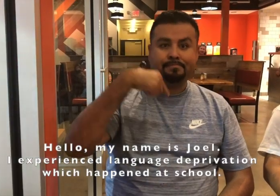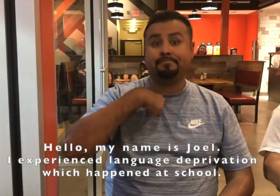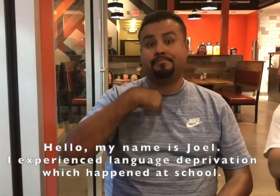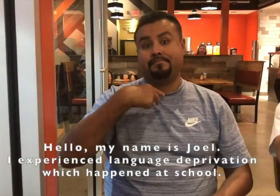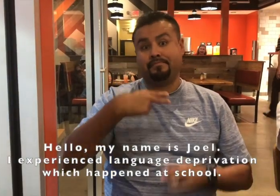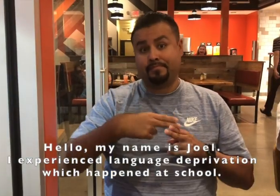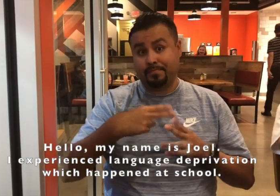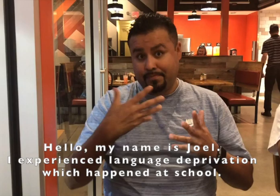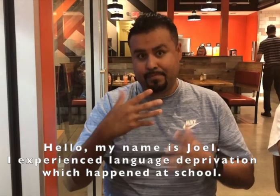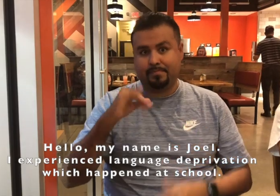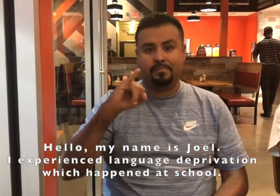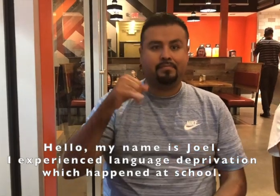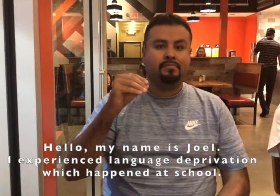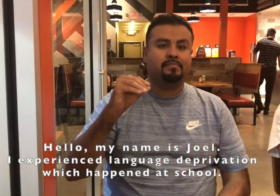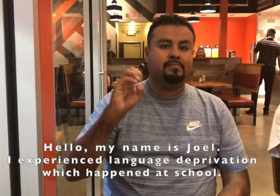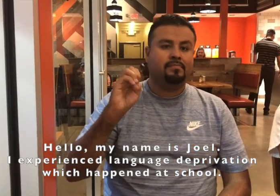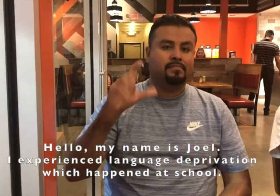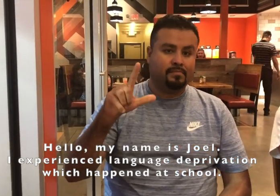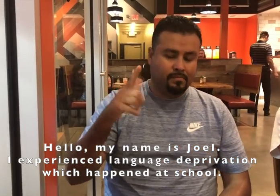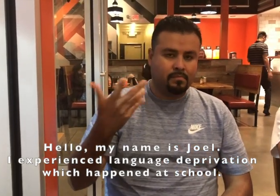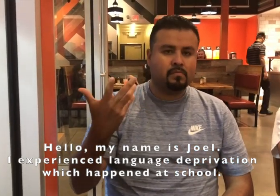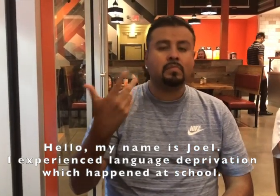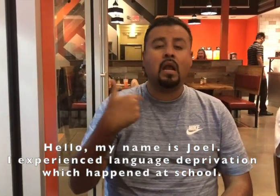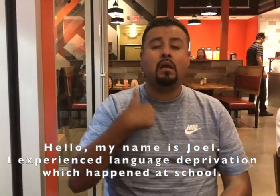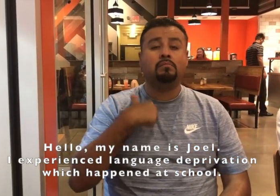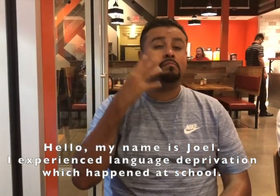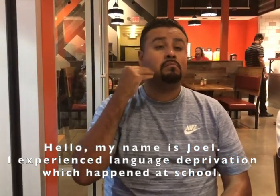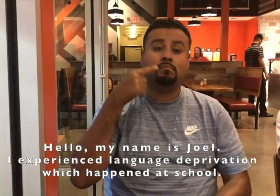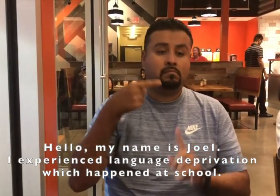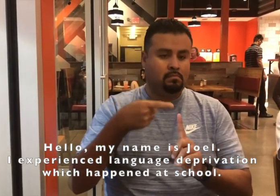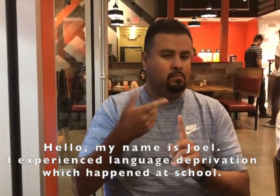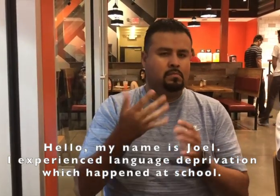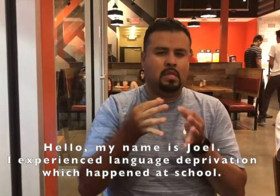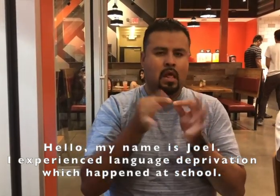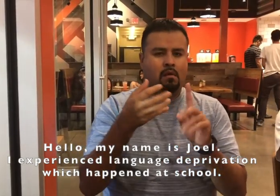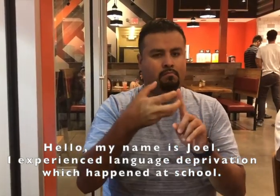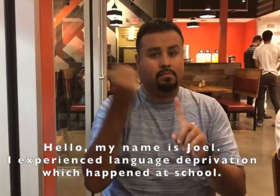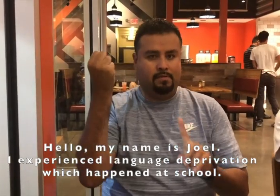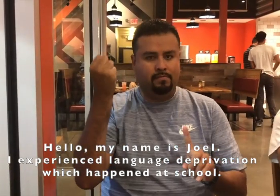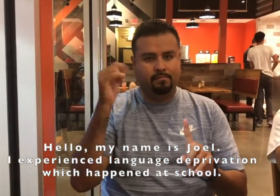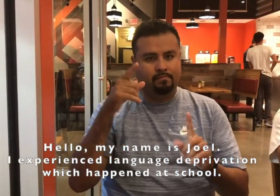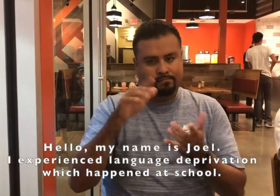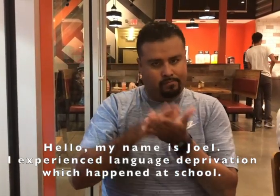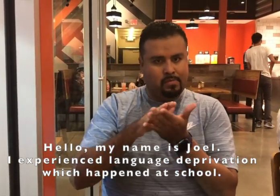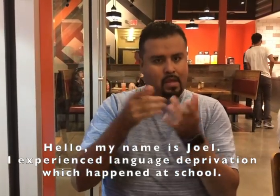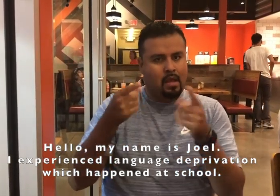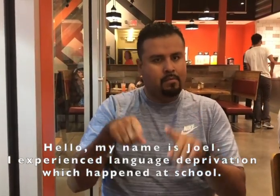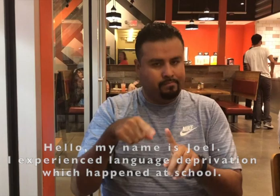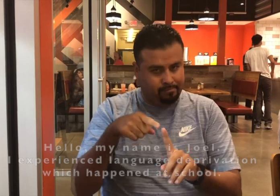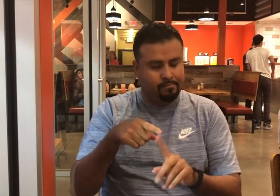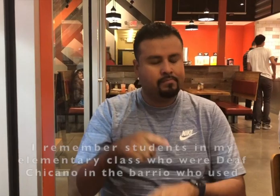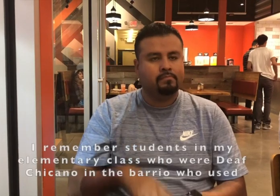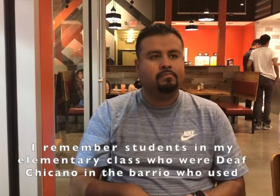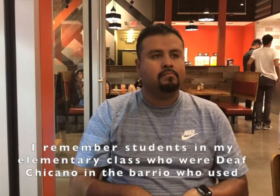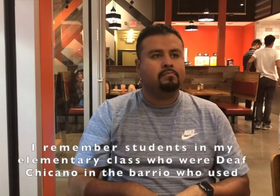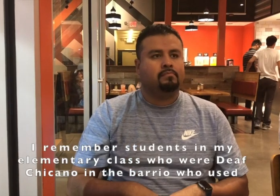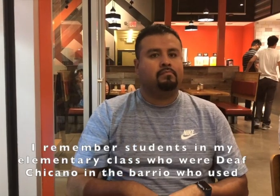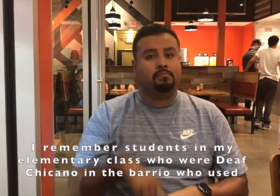Hello, my name is Joel. I experienced language deprivation, which happened at school.